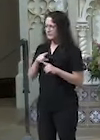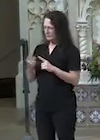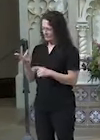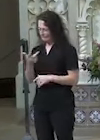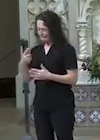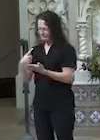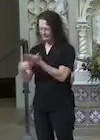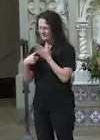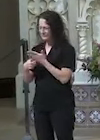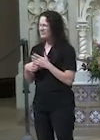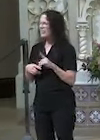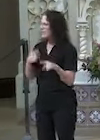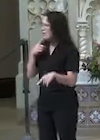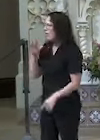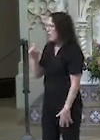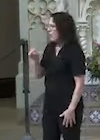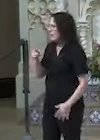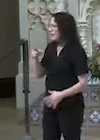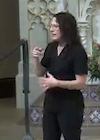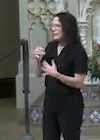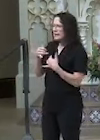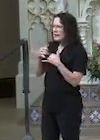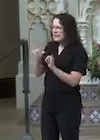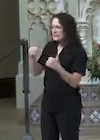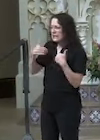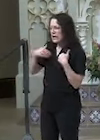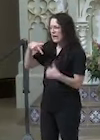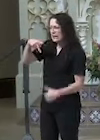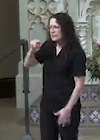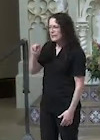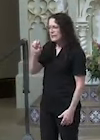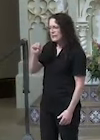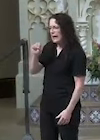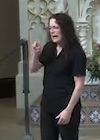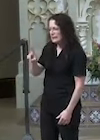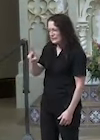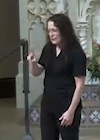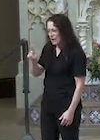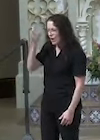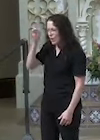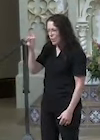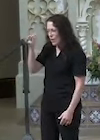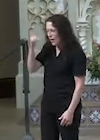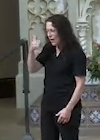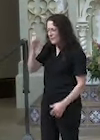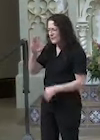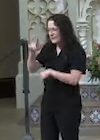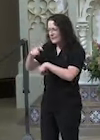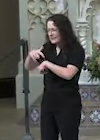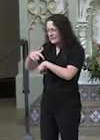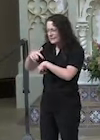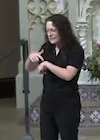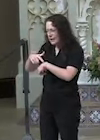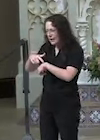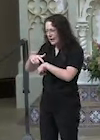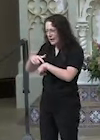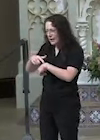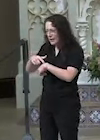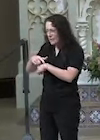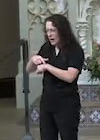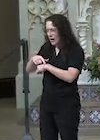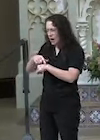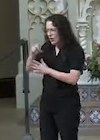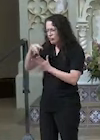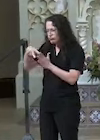he says, yeah, he still has PTSD from his time of greeting the